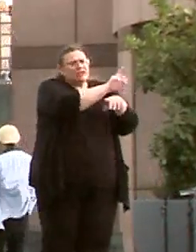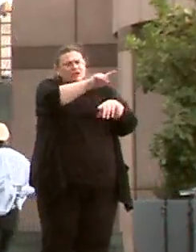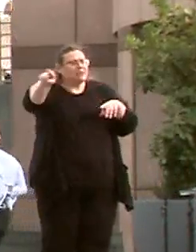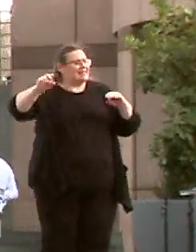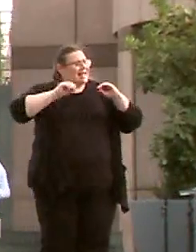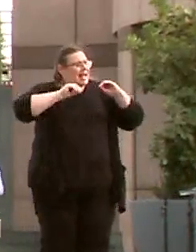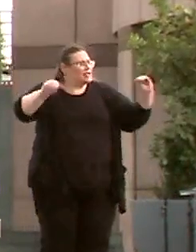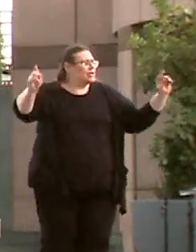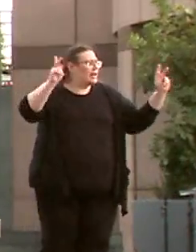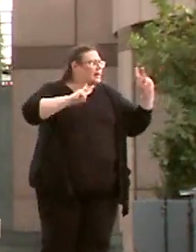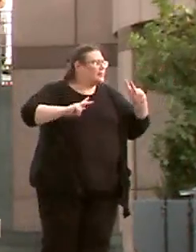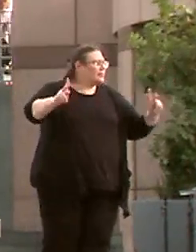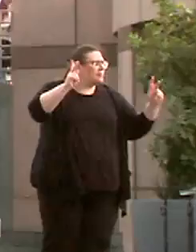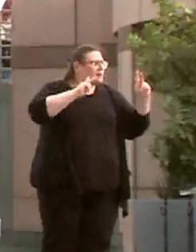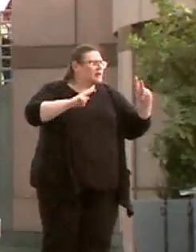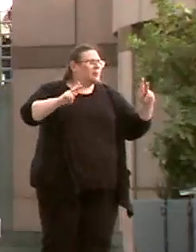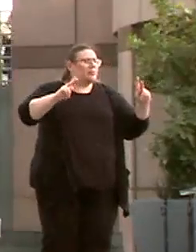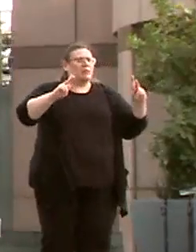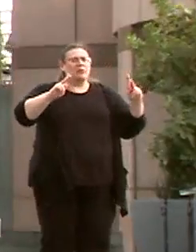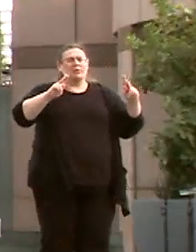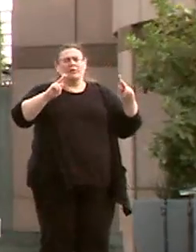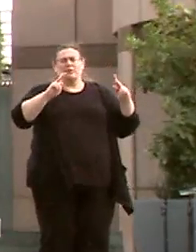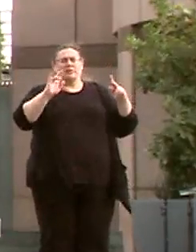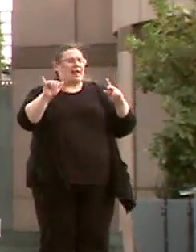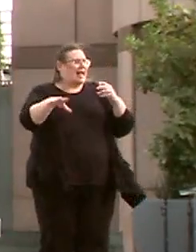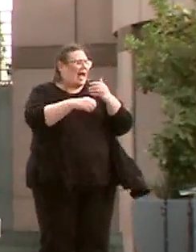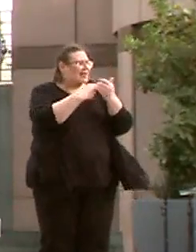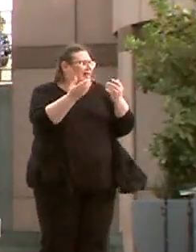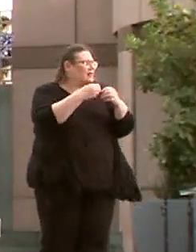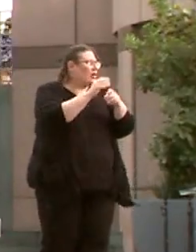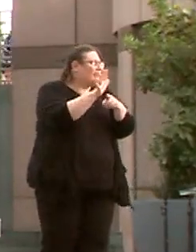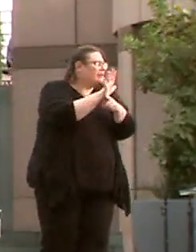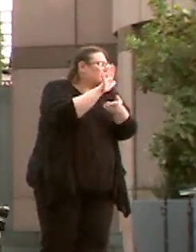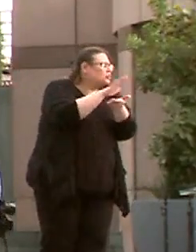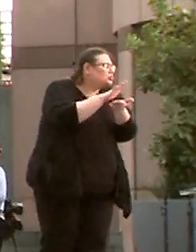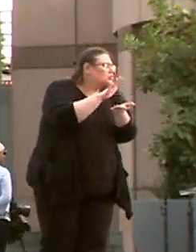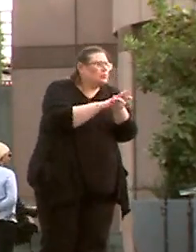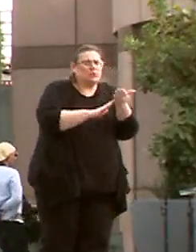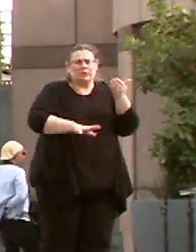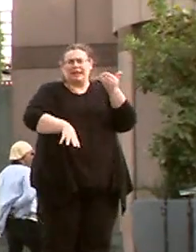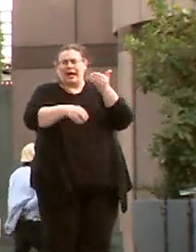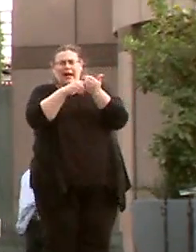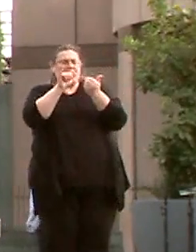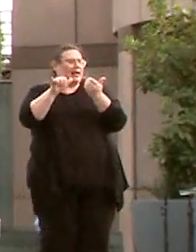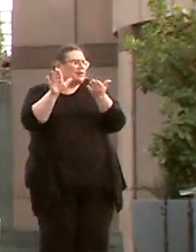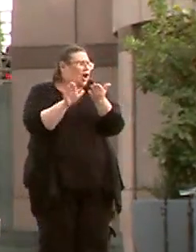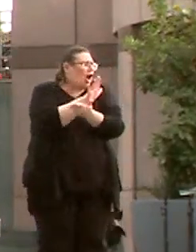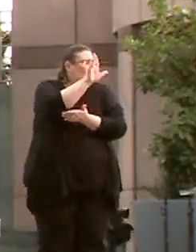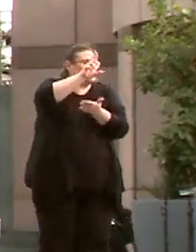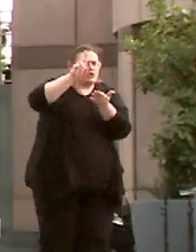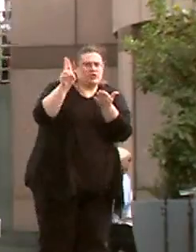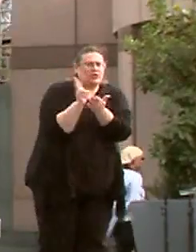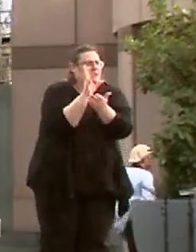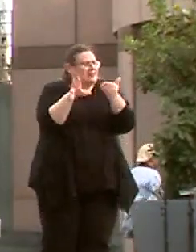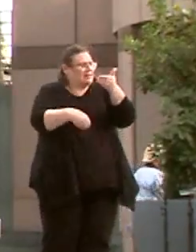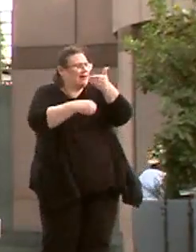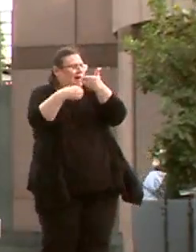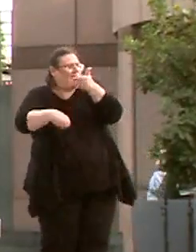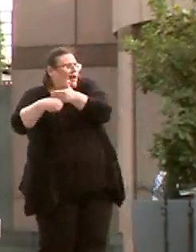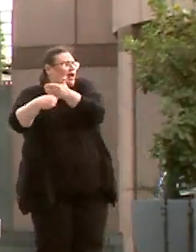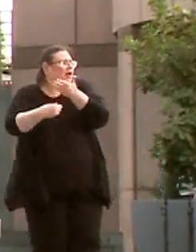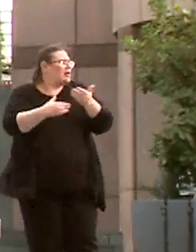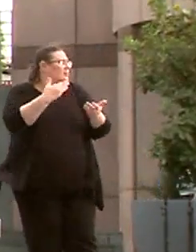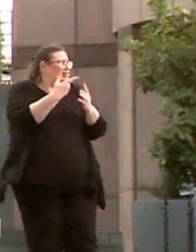people, maybe add this in film school, you know, add this in colleges and universities, and maybe even let's